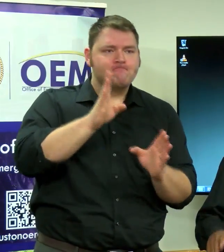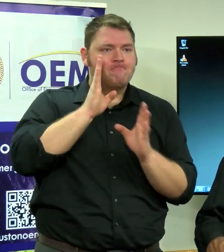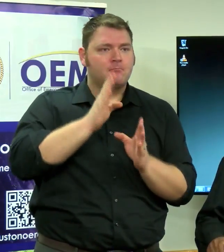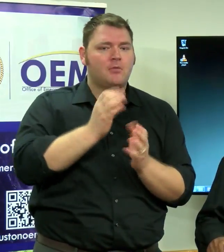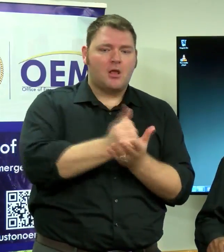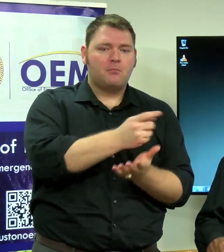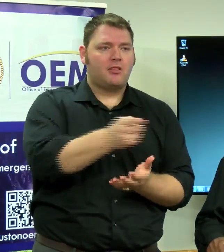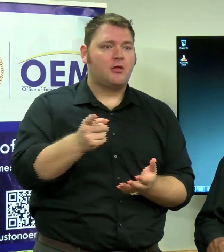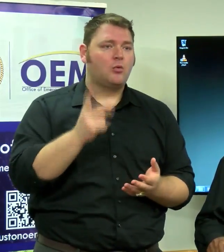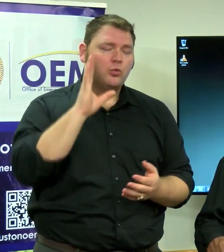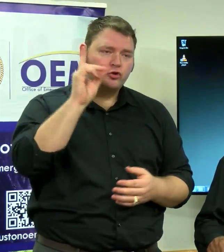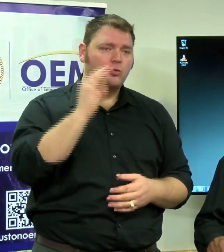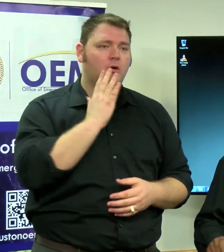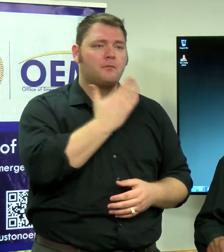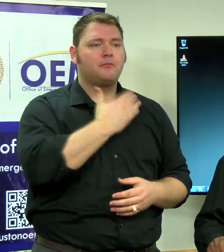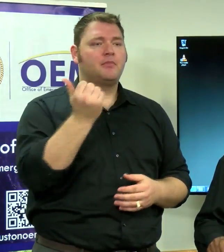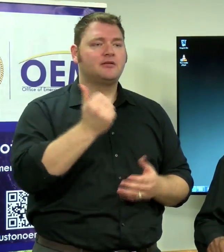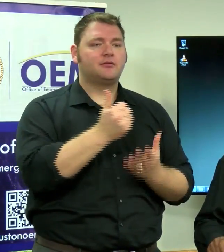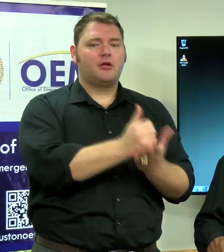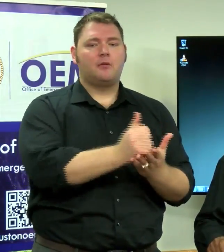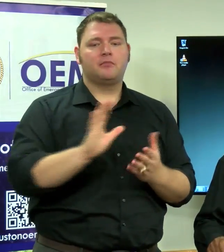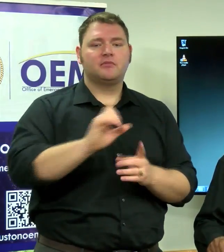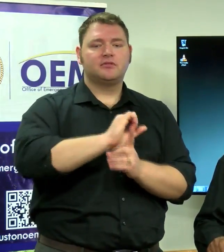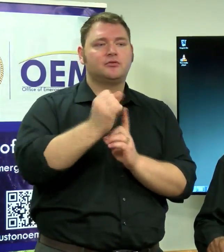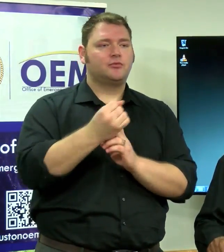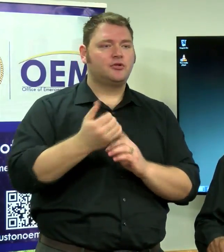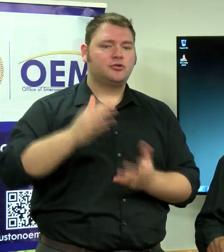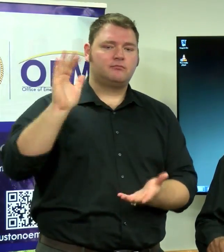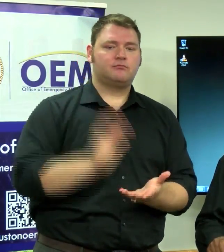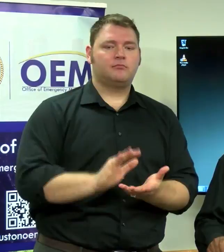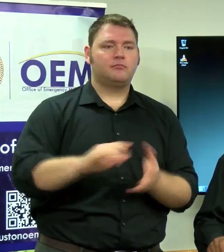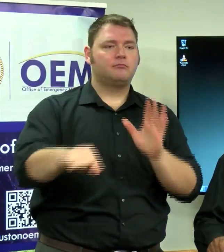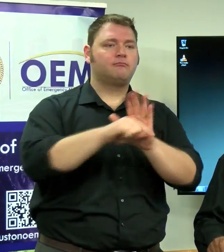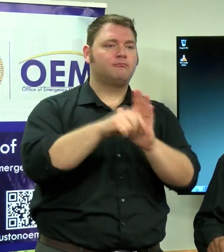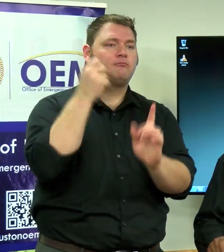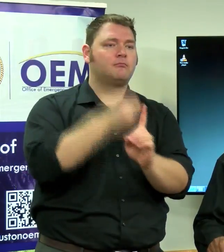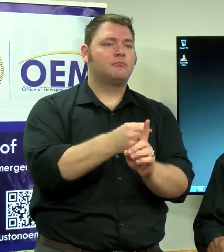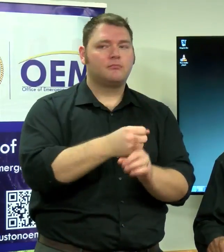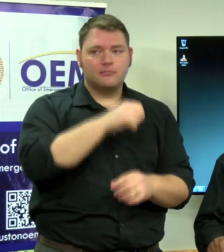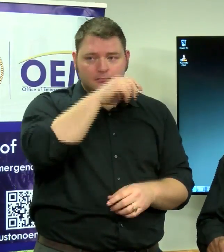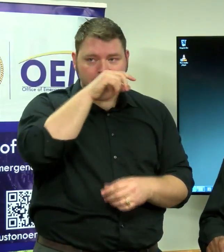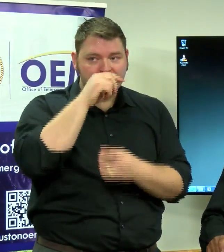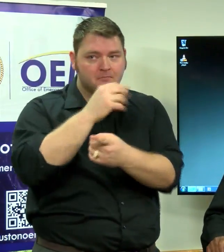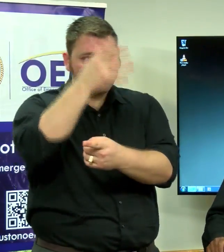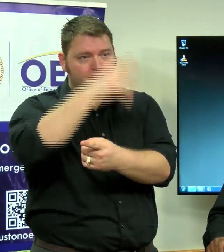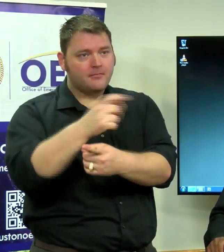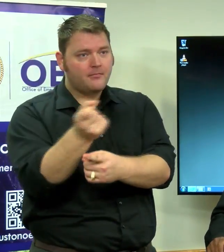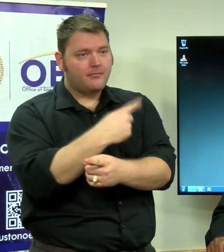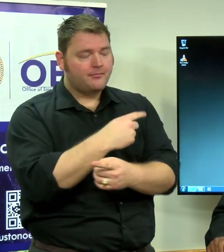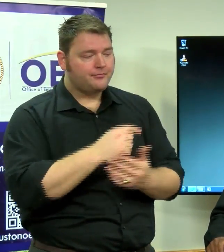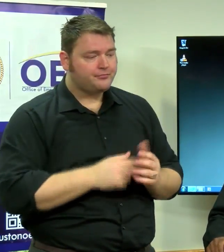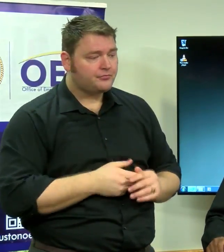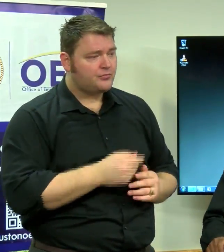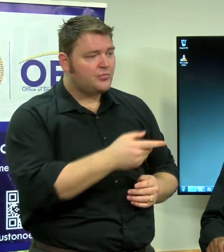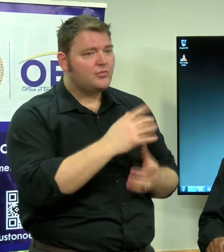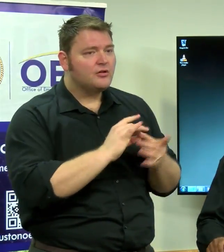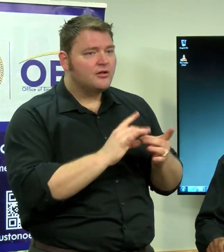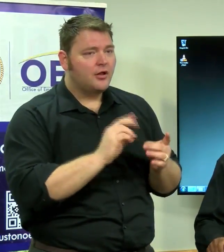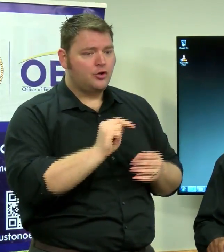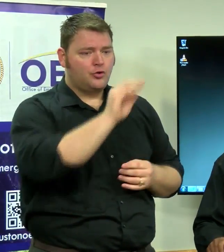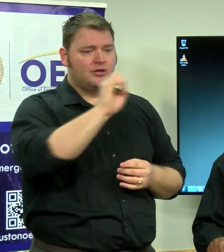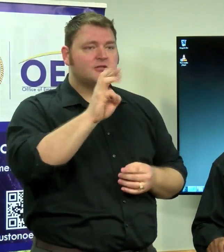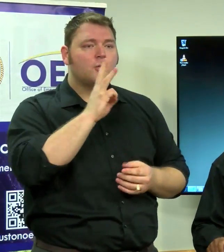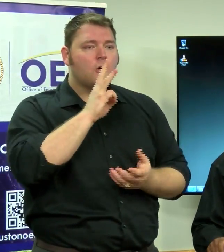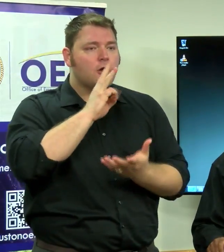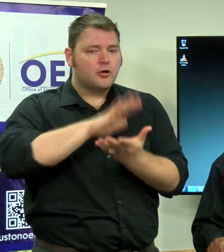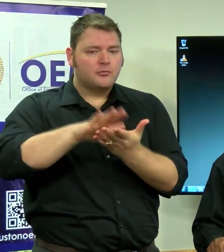power to address the situation and to minimize the adverse impact. Mayor, you mentioned Mike. the Northeast Water Plant had been submerged, but it's